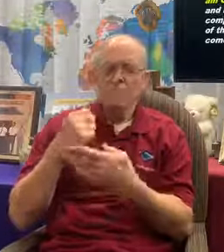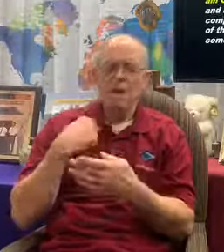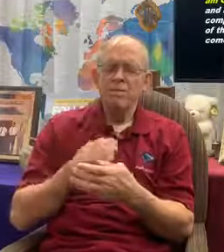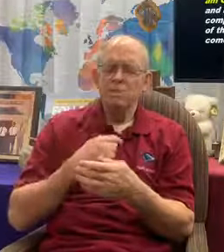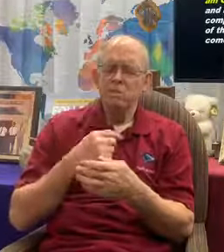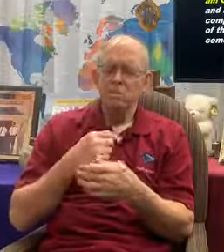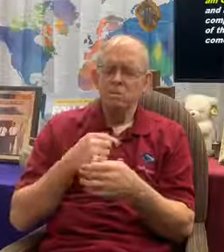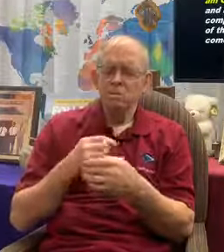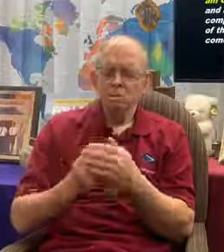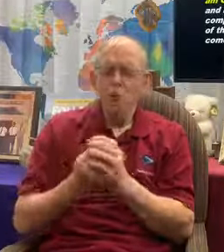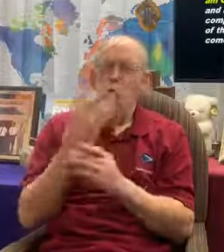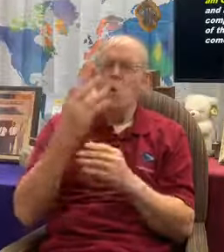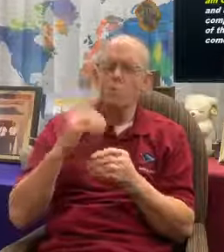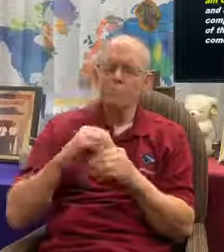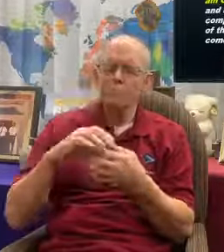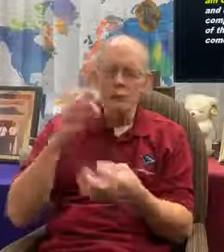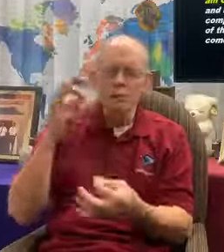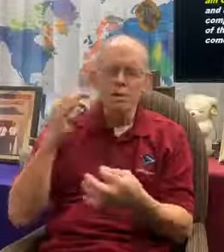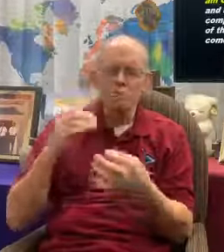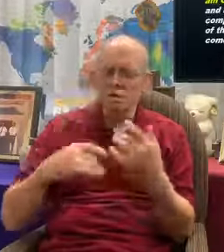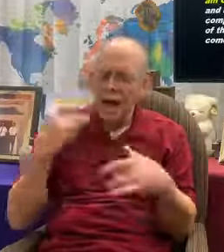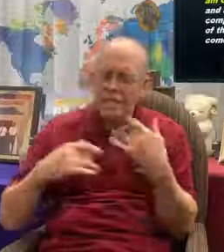Help us grow in spirit. Shining.